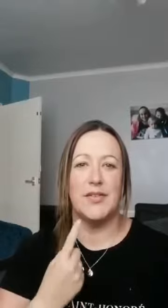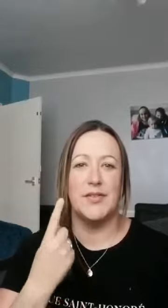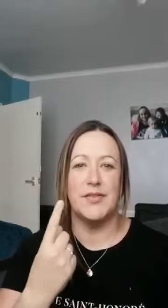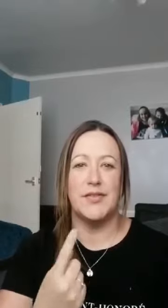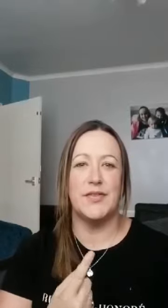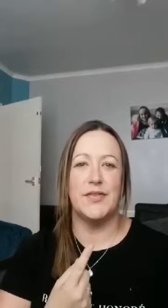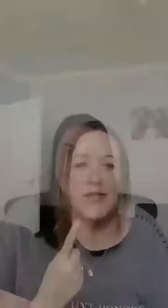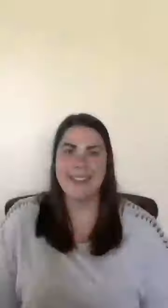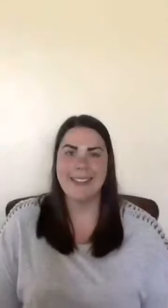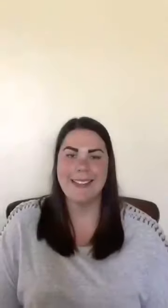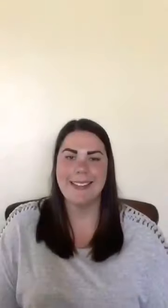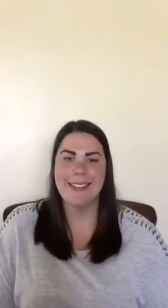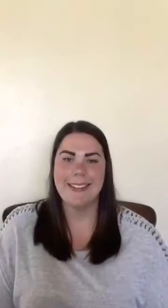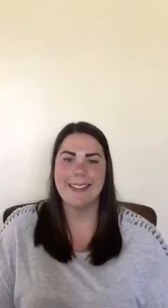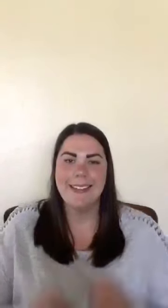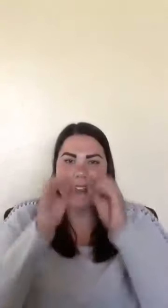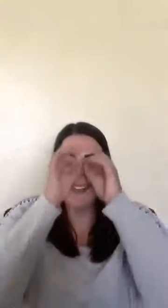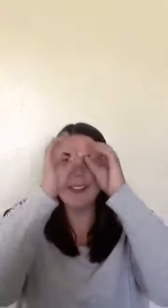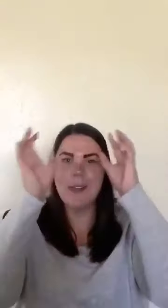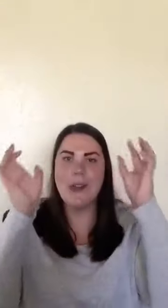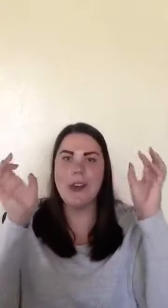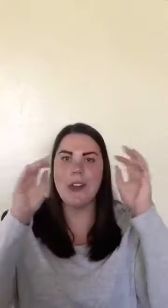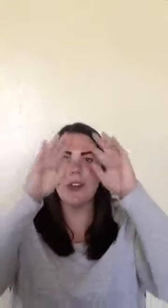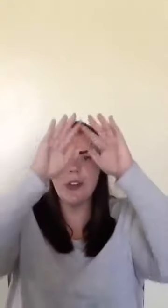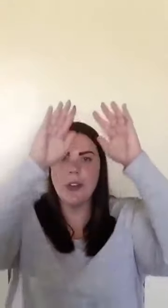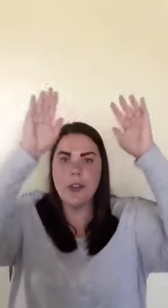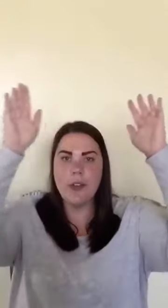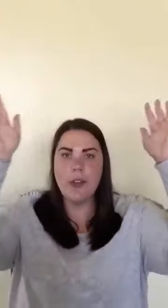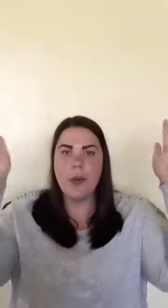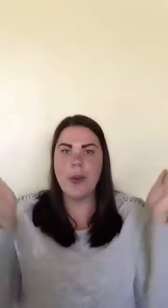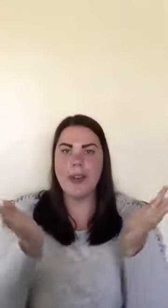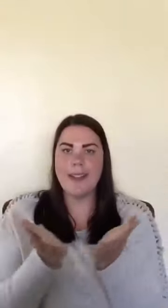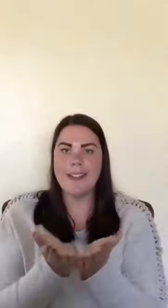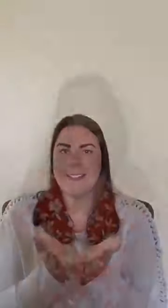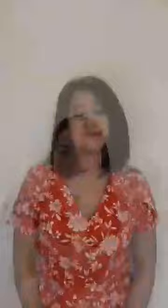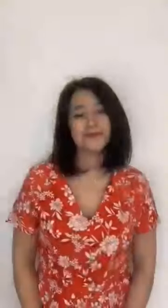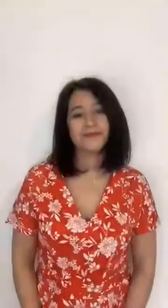What a wonderful world